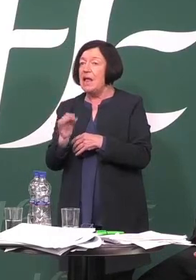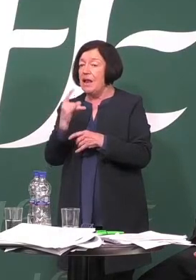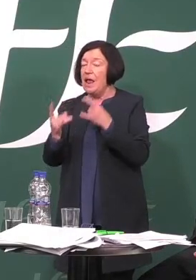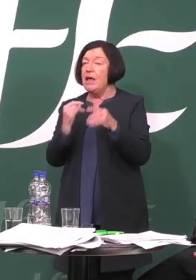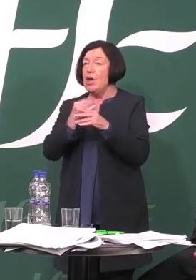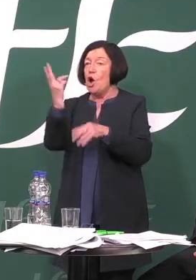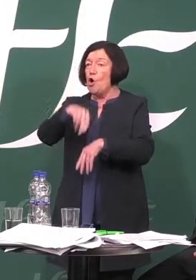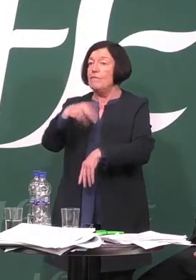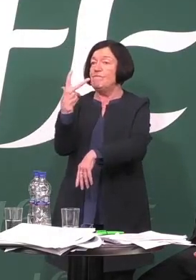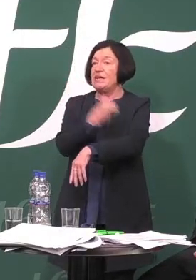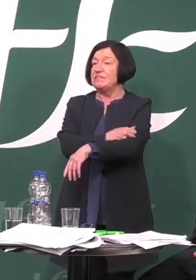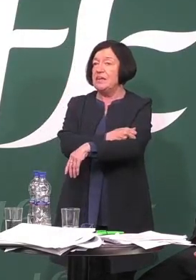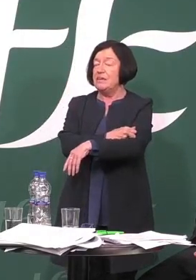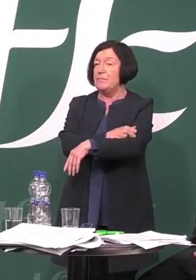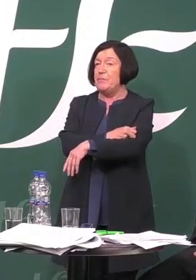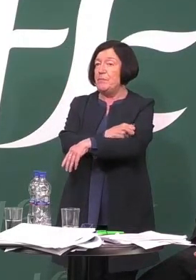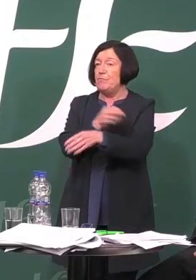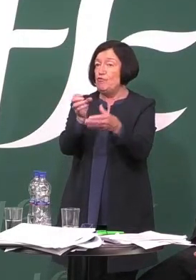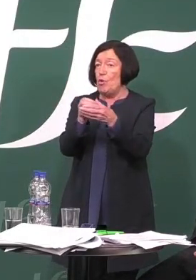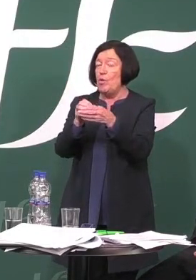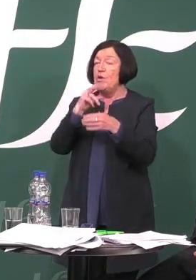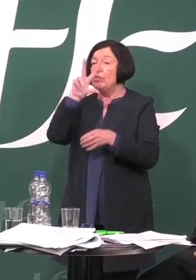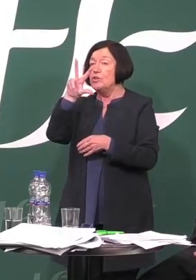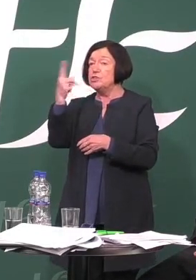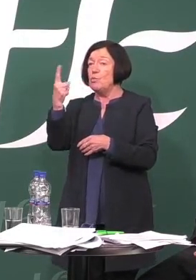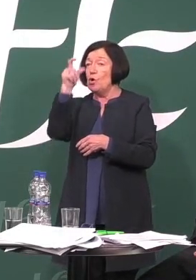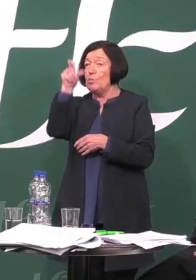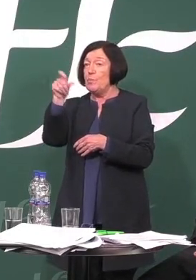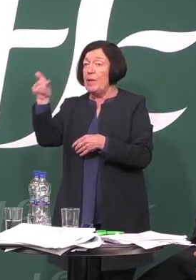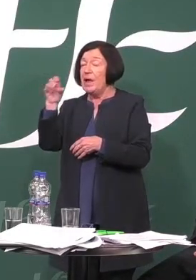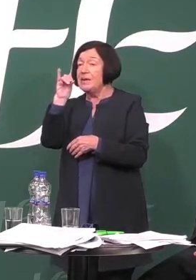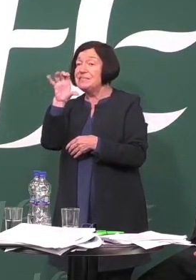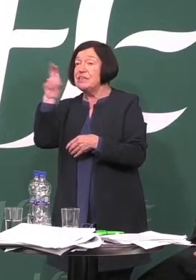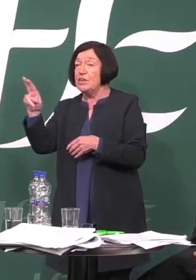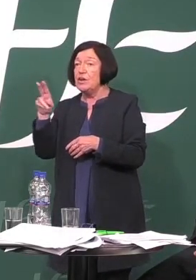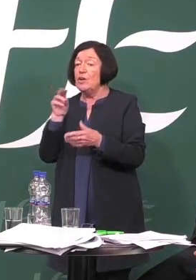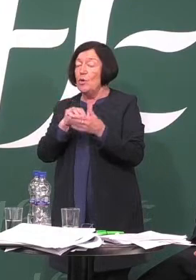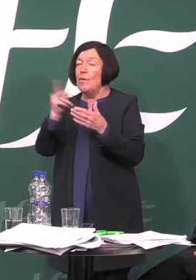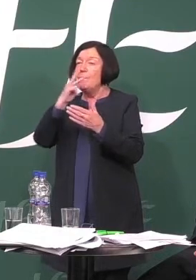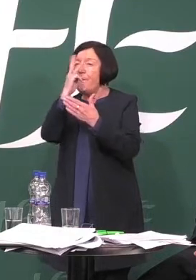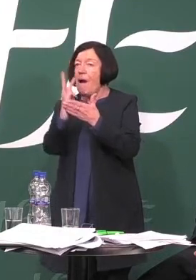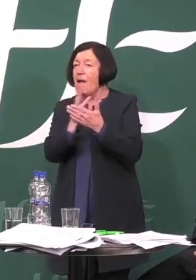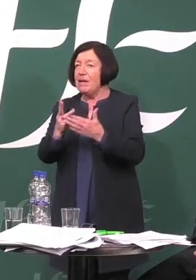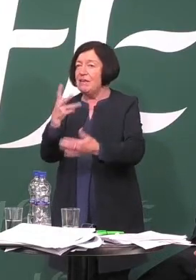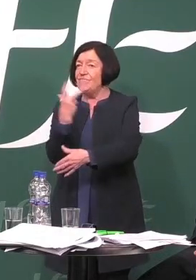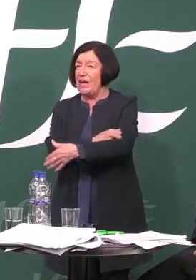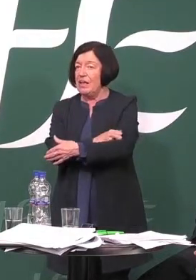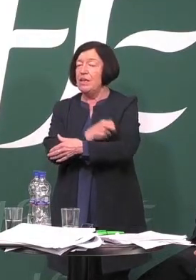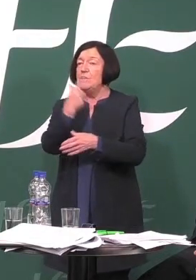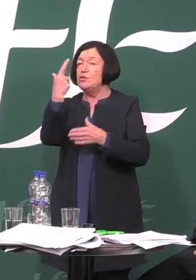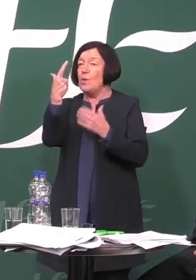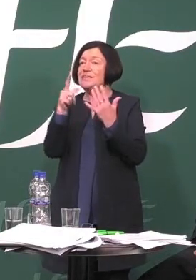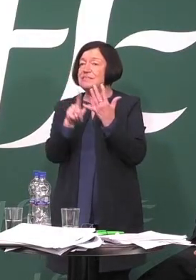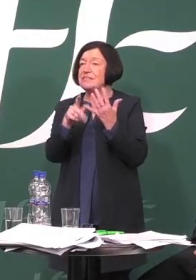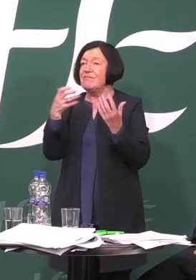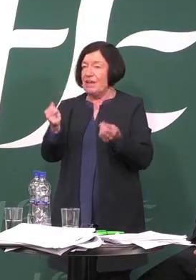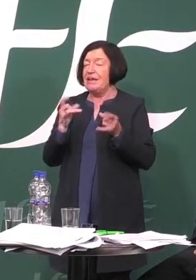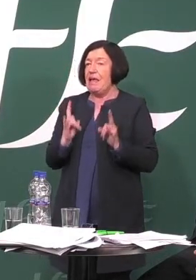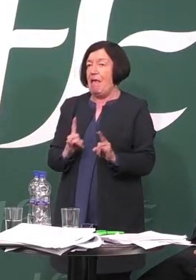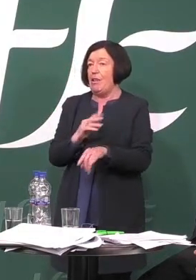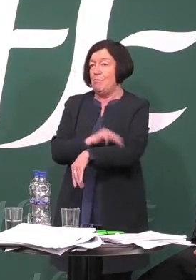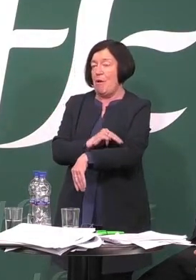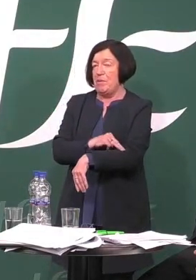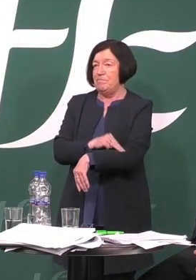in the unvaccinated population. But after 31 patients admitted to ITU and were at least partly vaccinated, 27 had an underlying